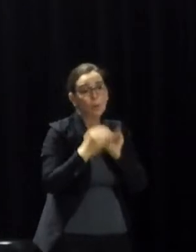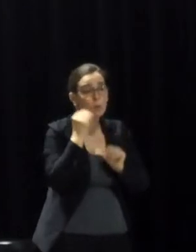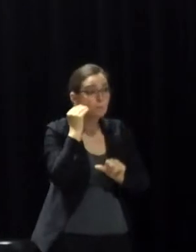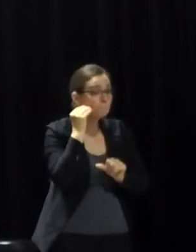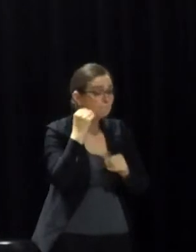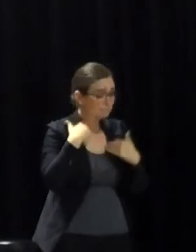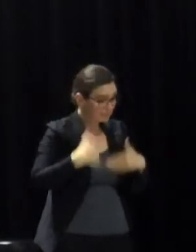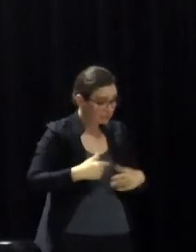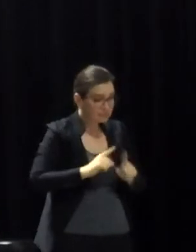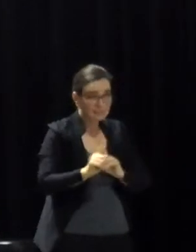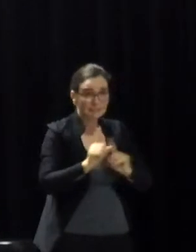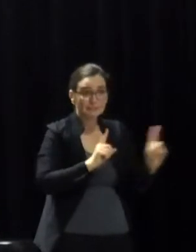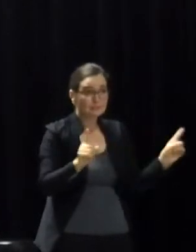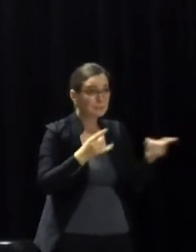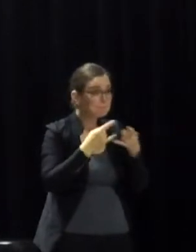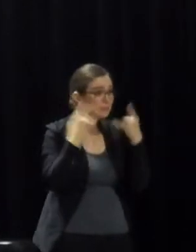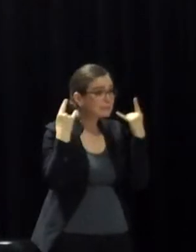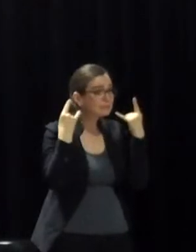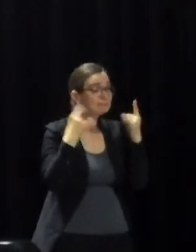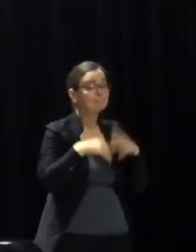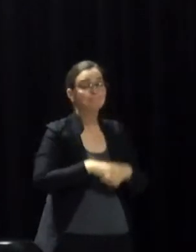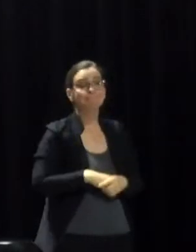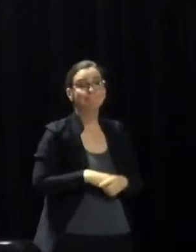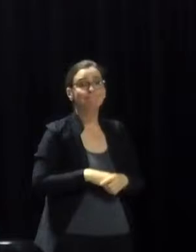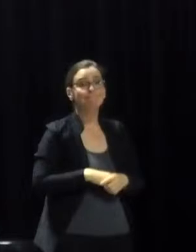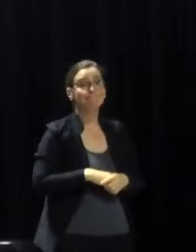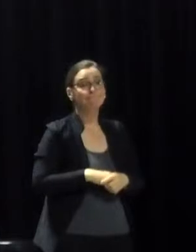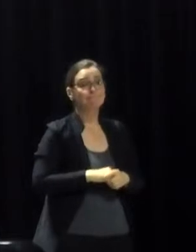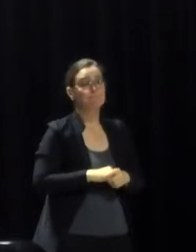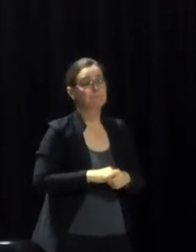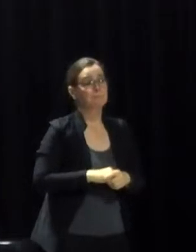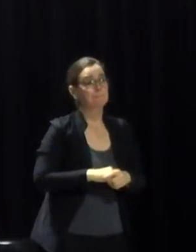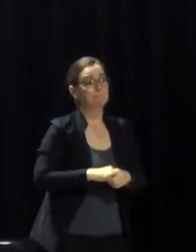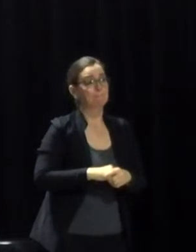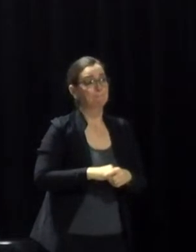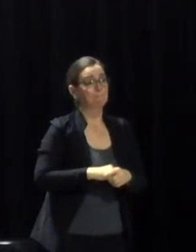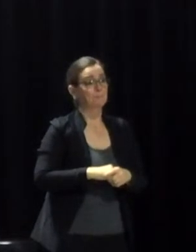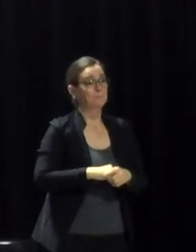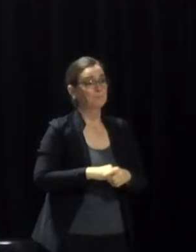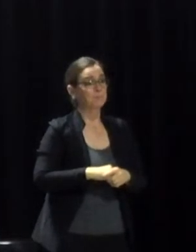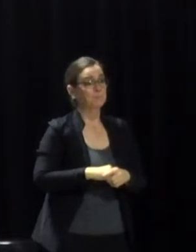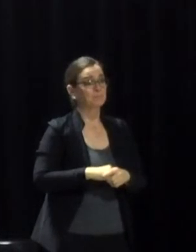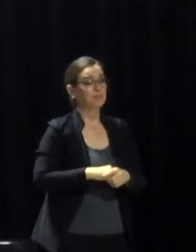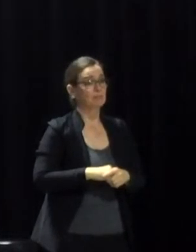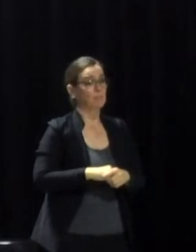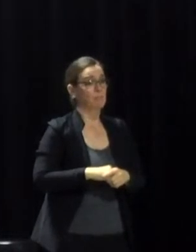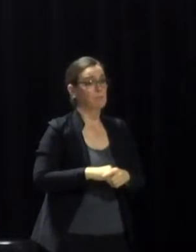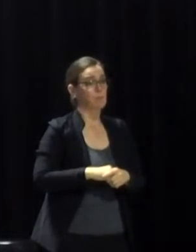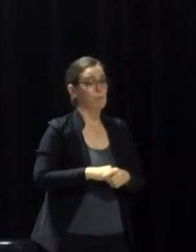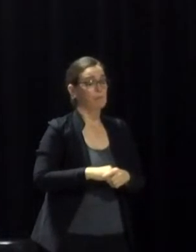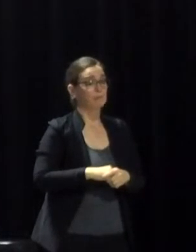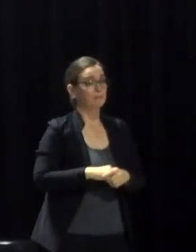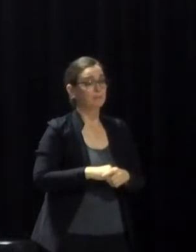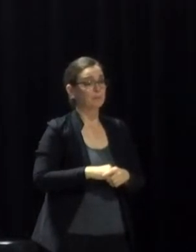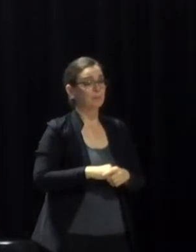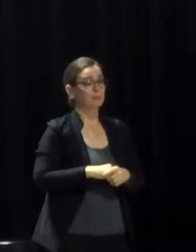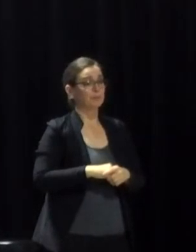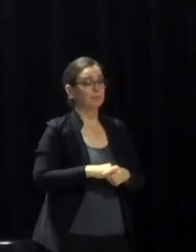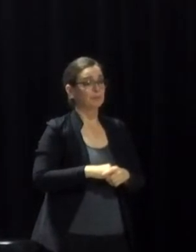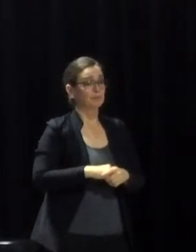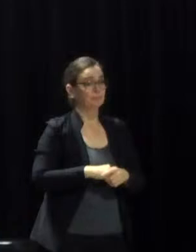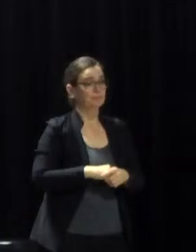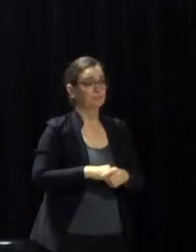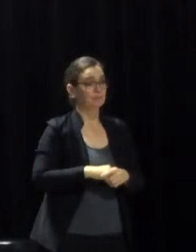family and remind them the same thing. Thank you. Yeah, I think Josh, if you think about it, you wake up and